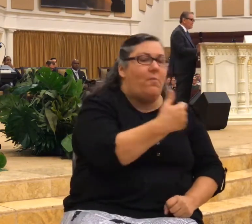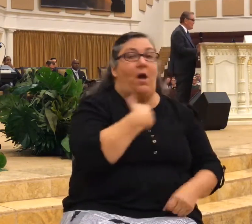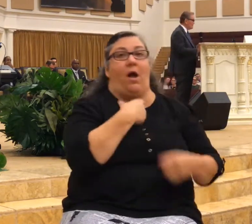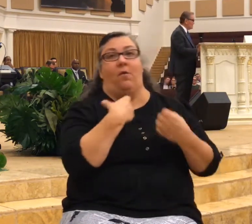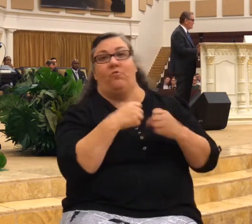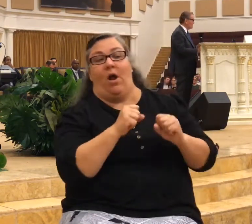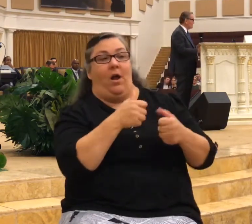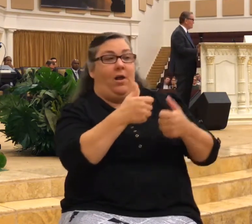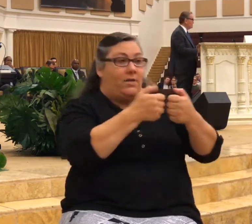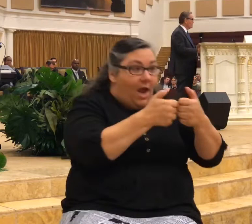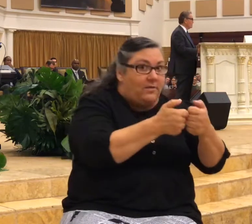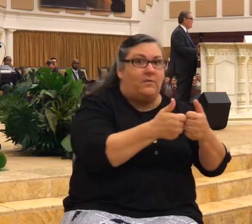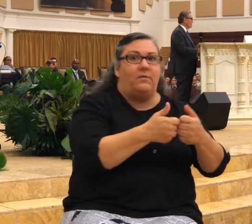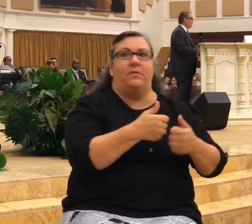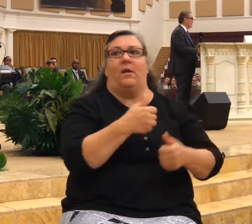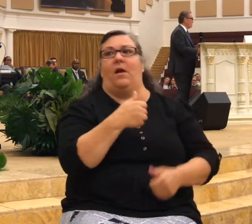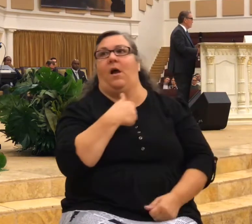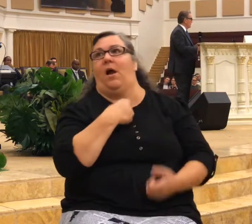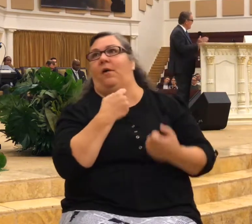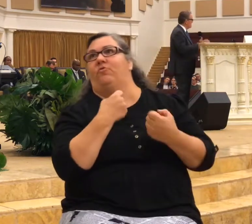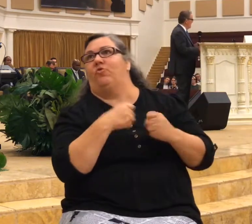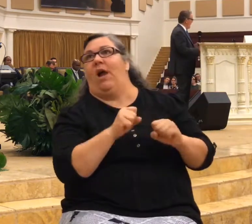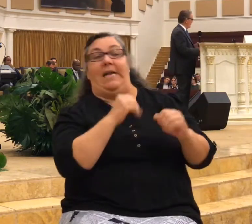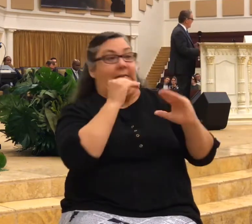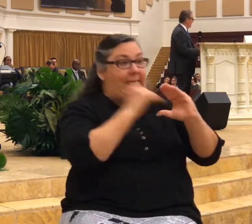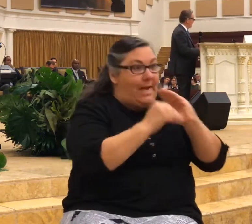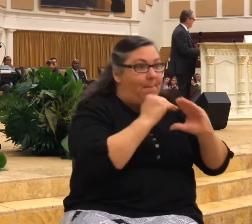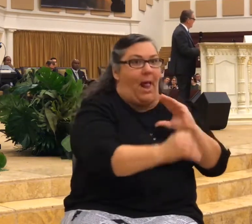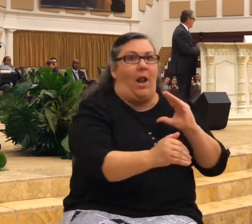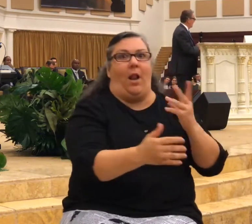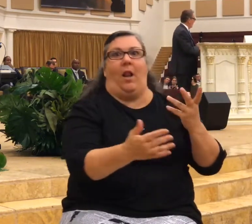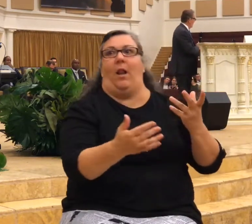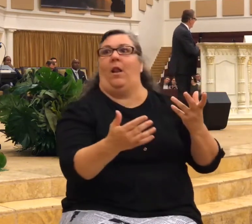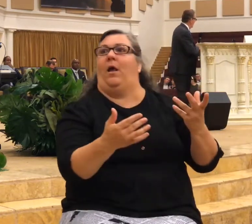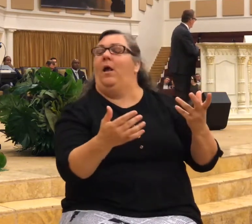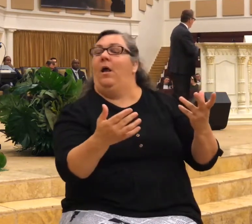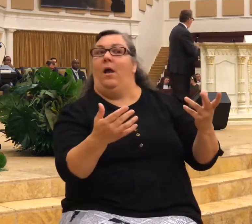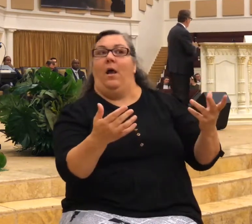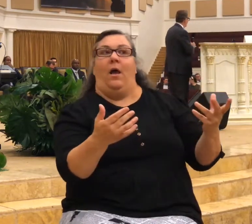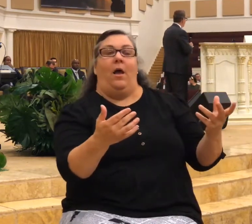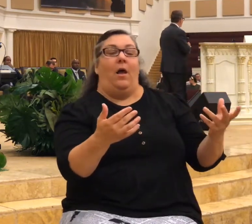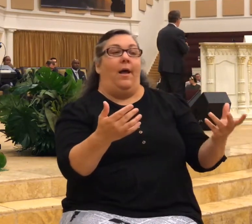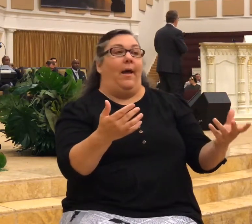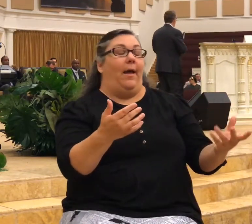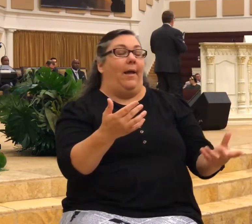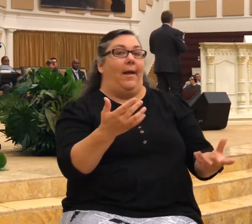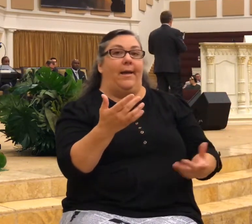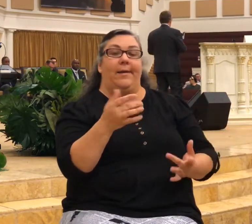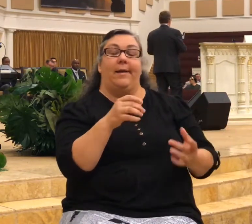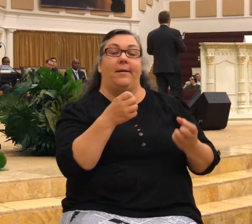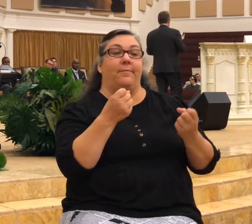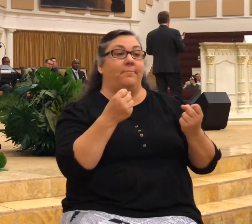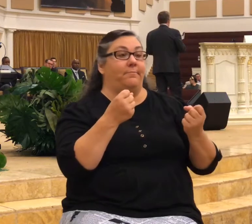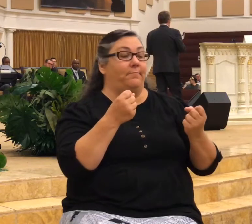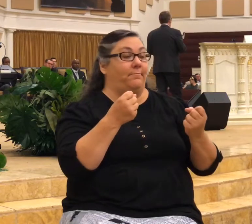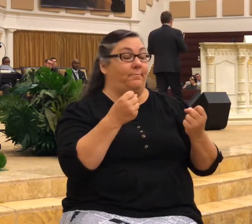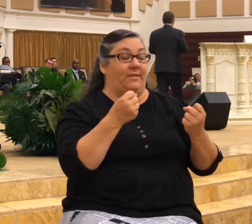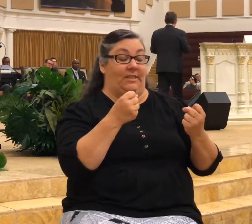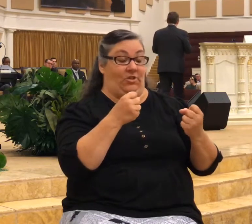through text messages, through email, and many other